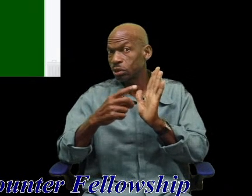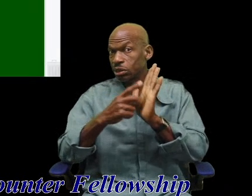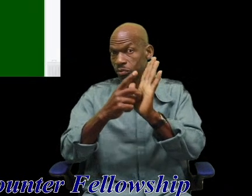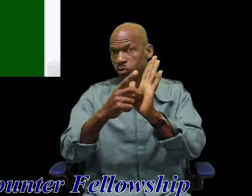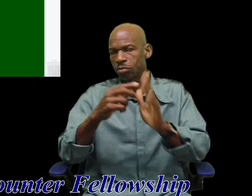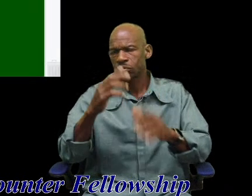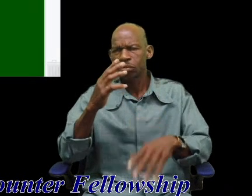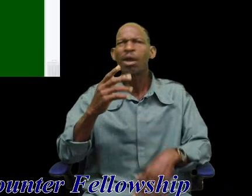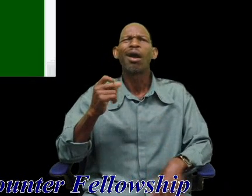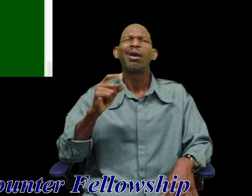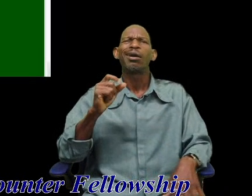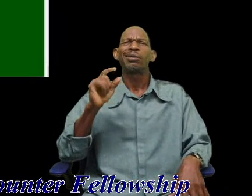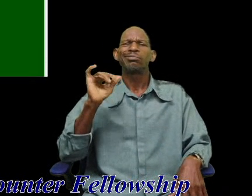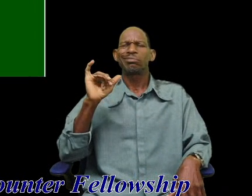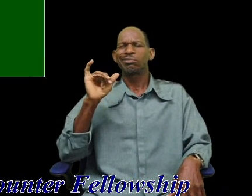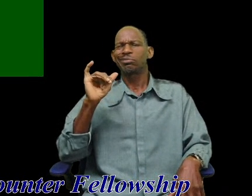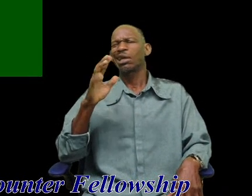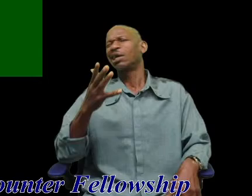Okay?